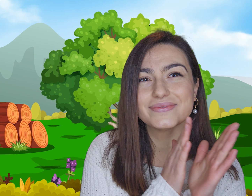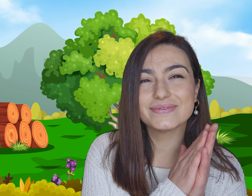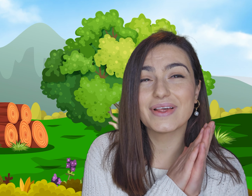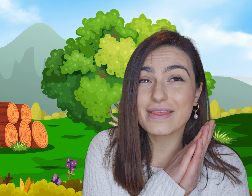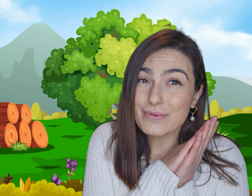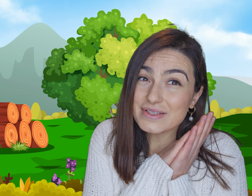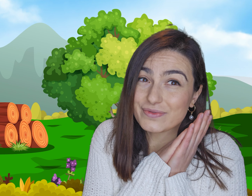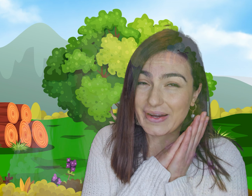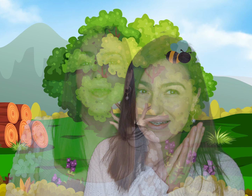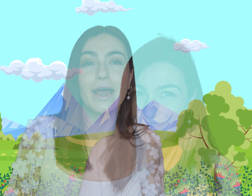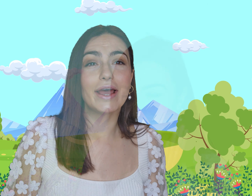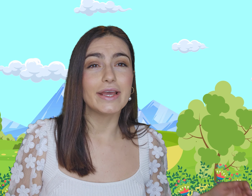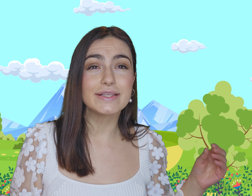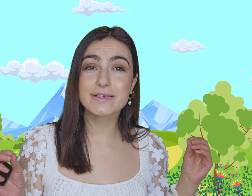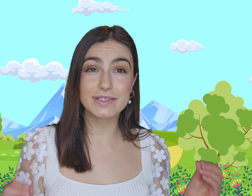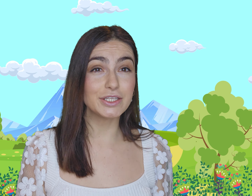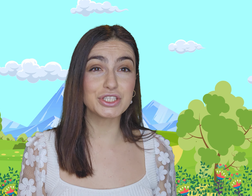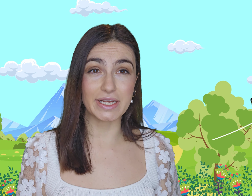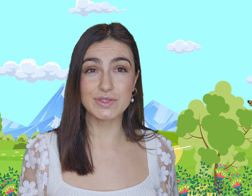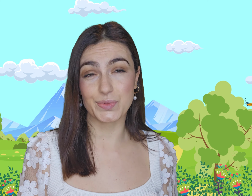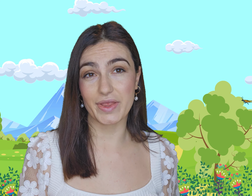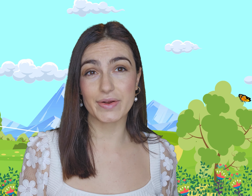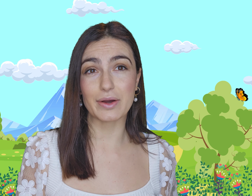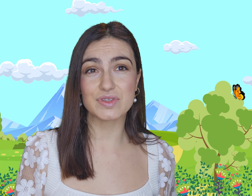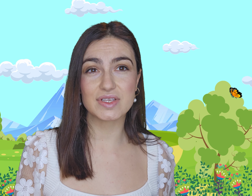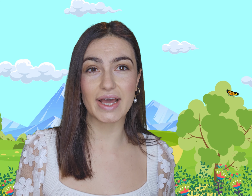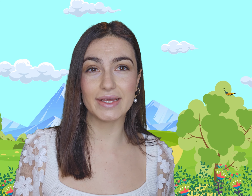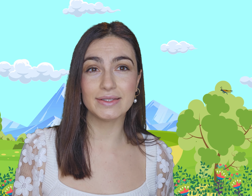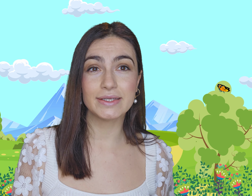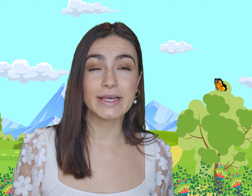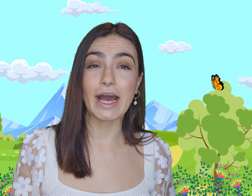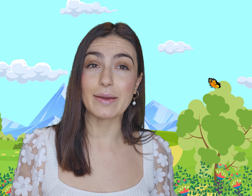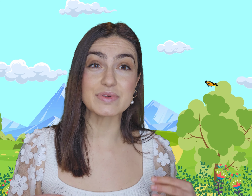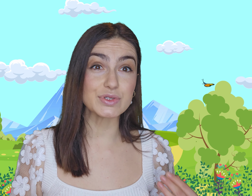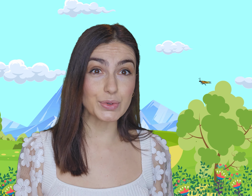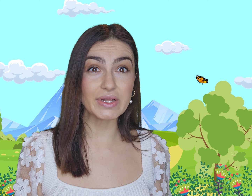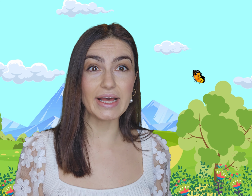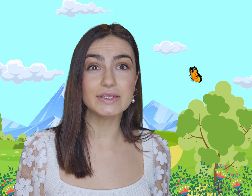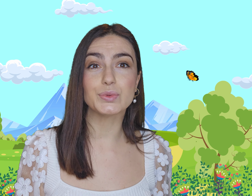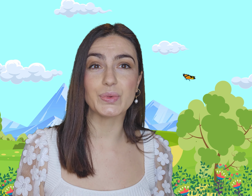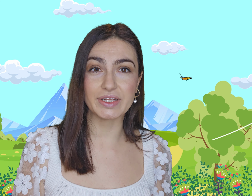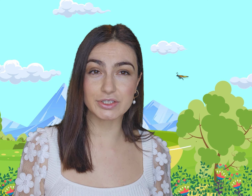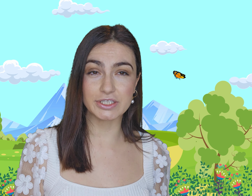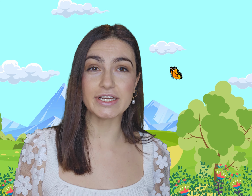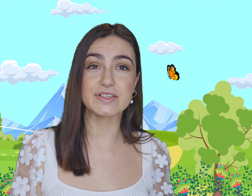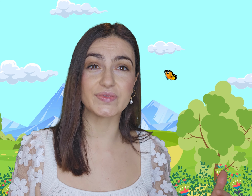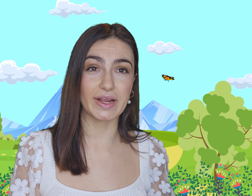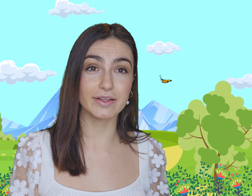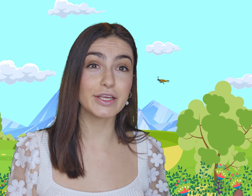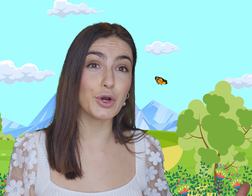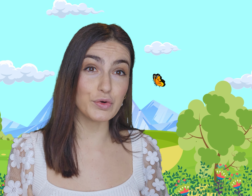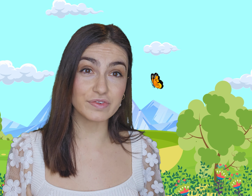that was fun it's such a nice weather outside i'm so glad winter is finally over